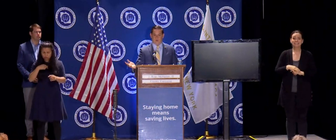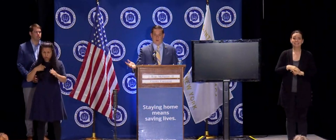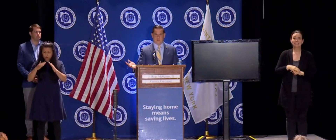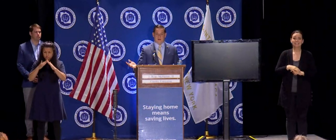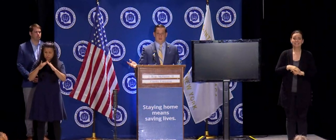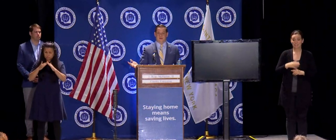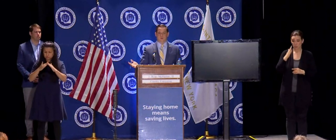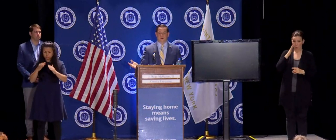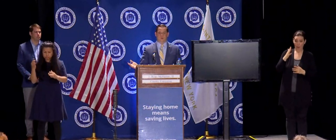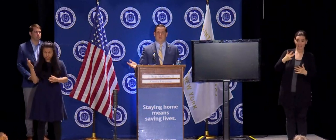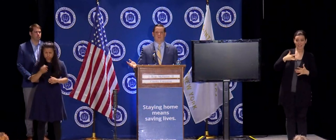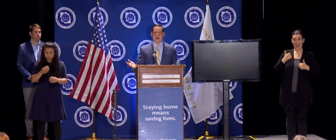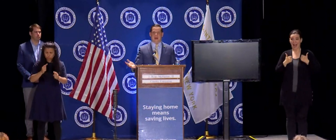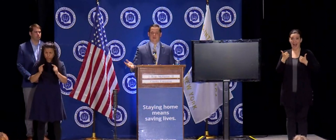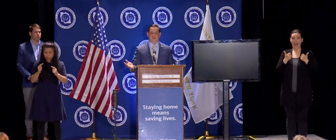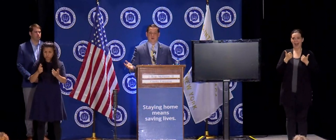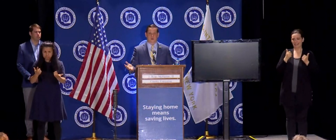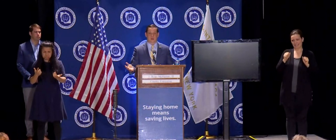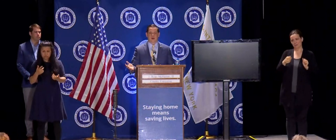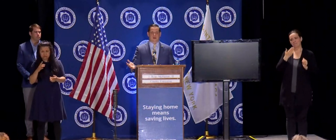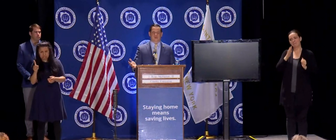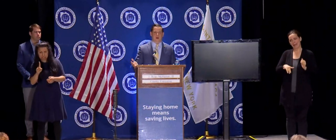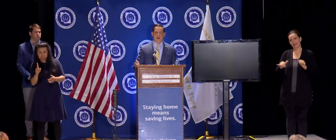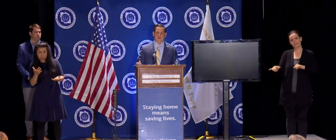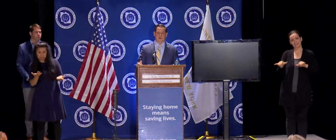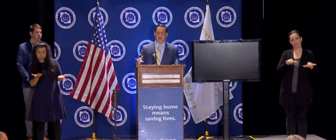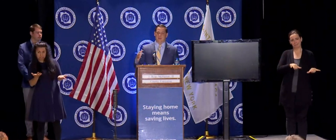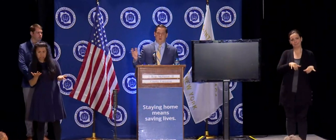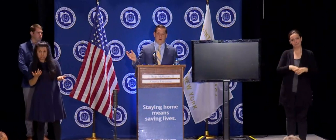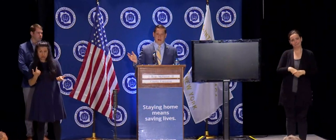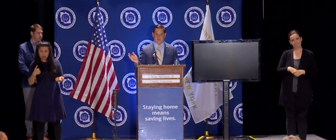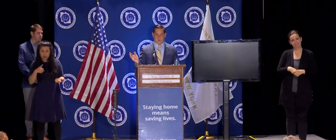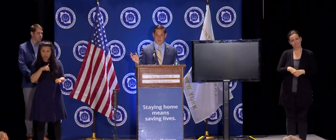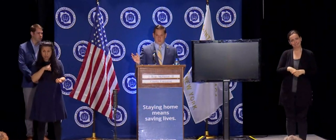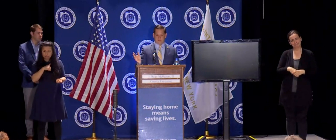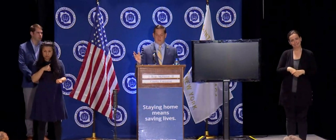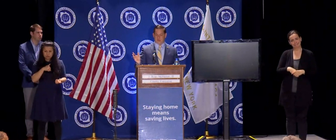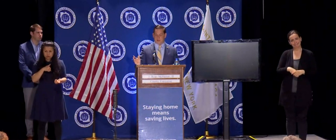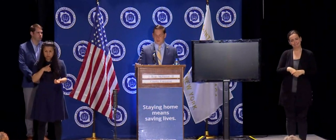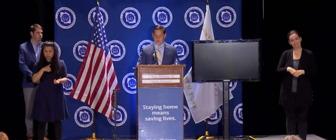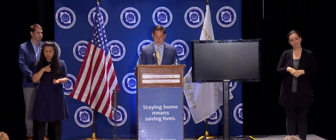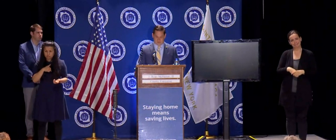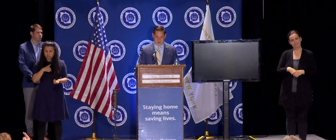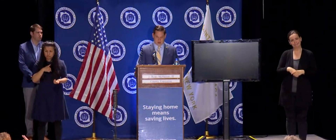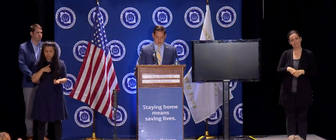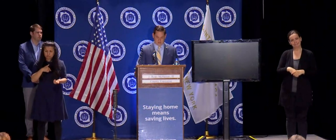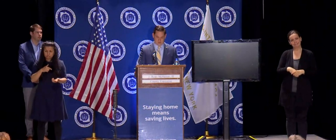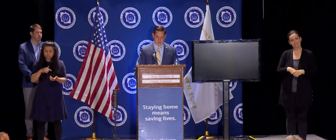So we're never bad. So that's why I think on that one hospitalization metric,